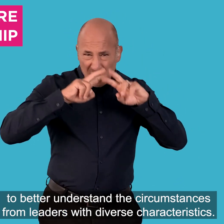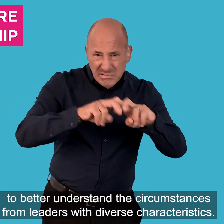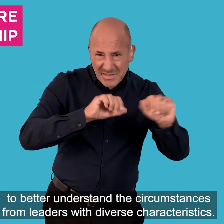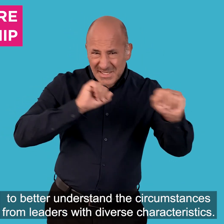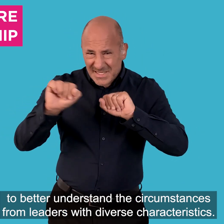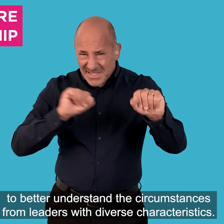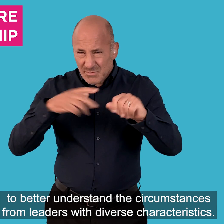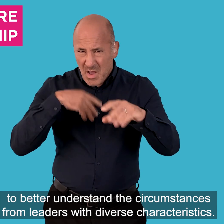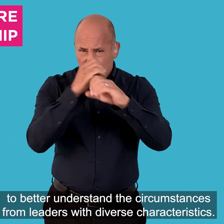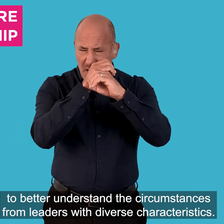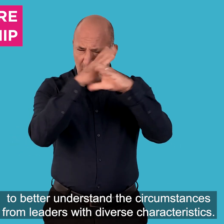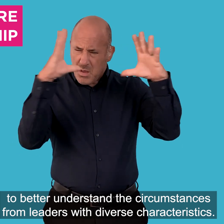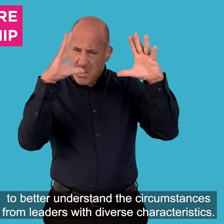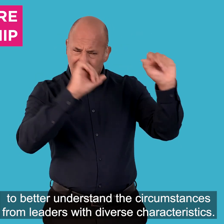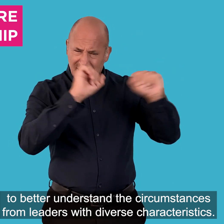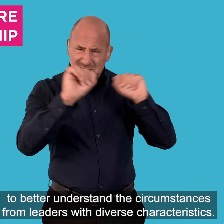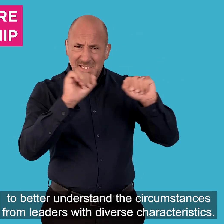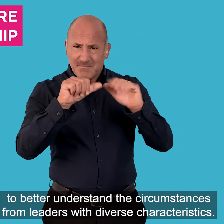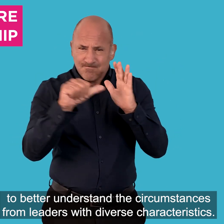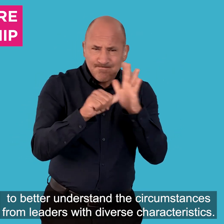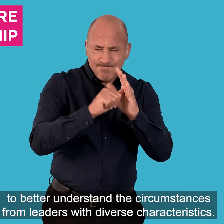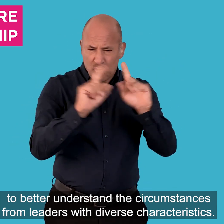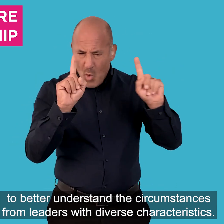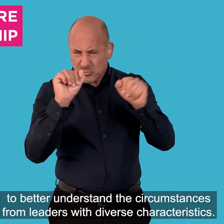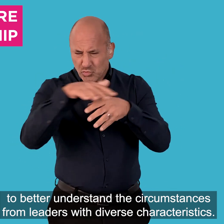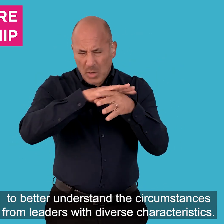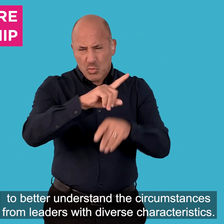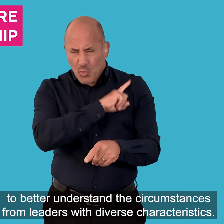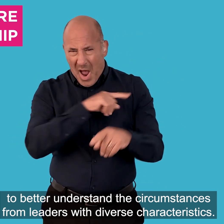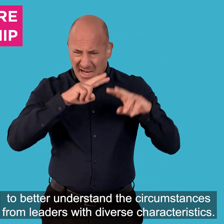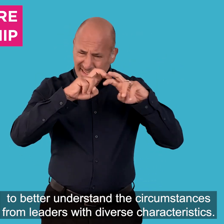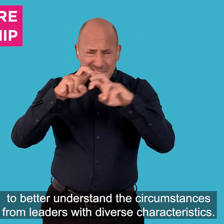to better understand the circumstances from leaders with diverse characteristics.